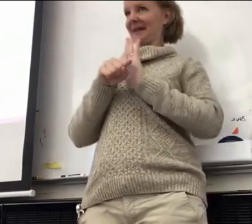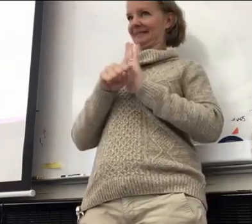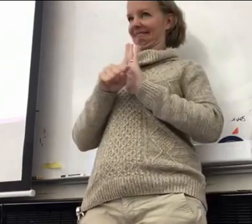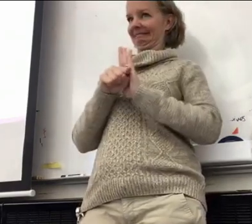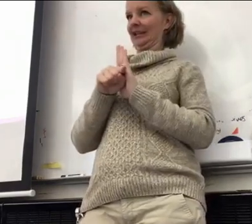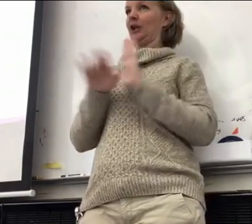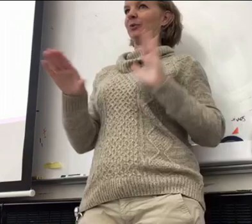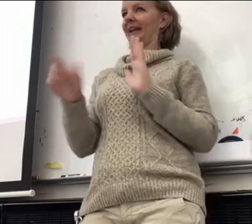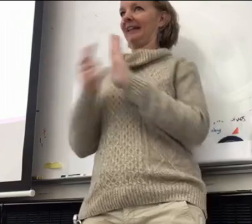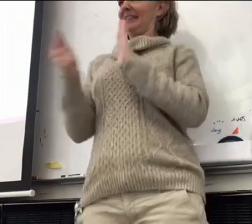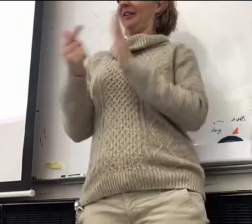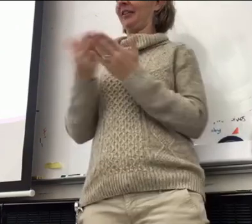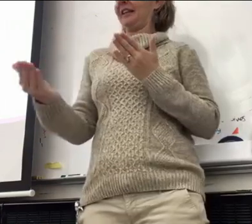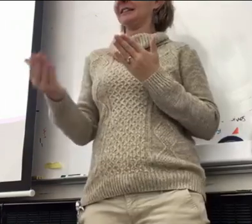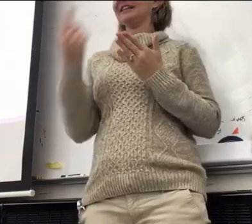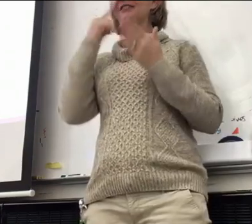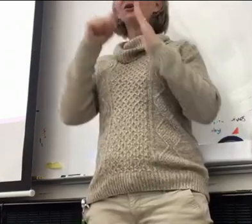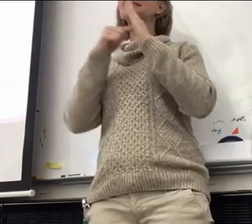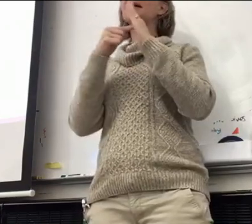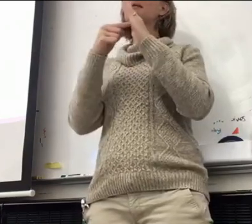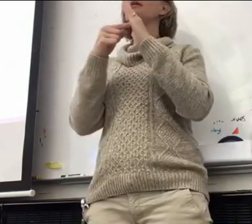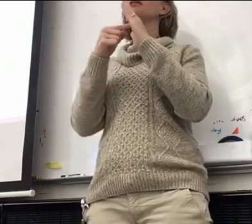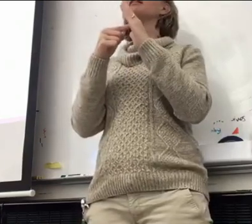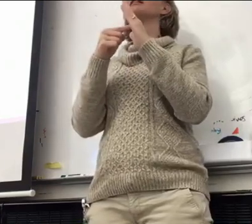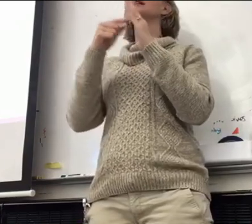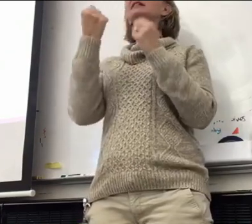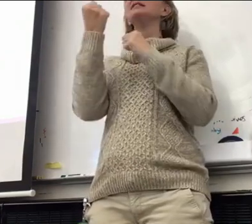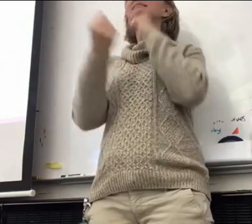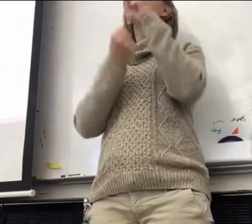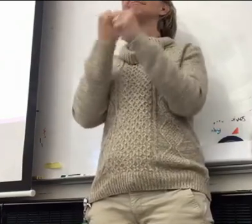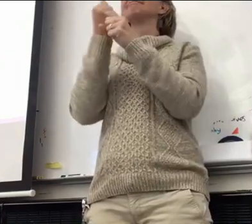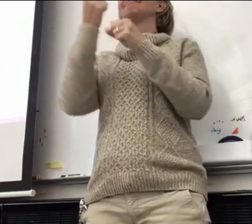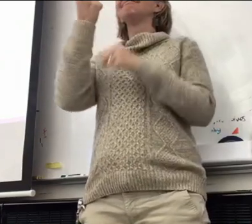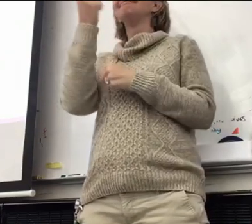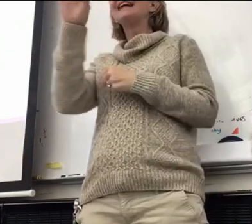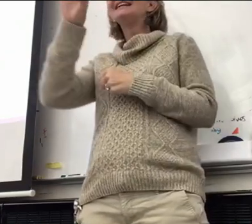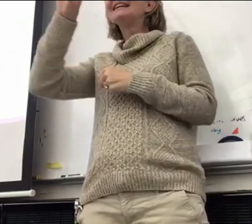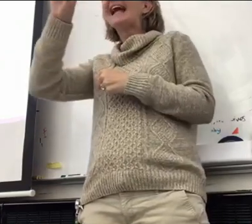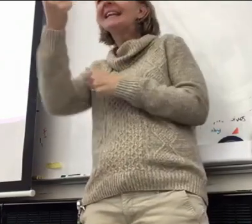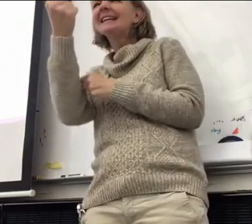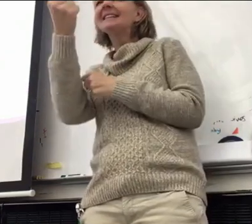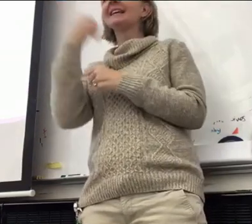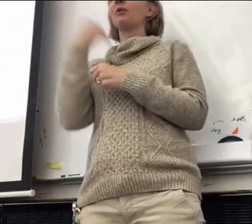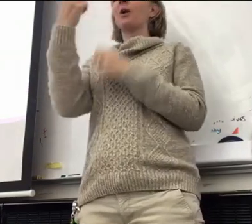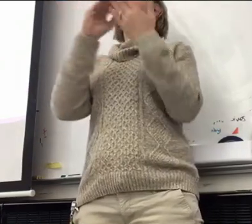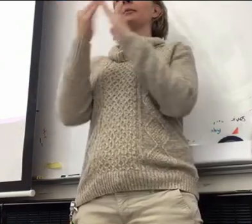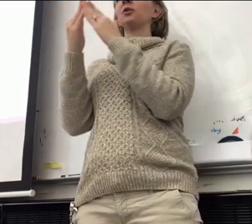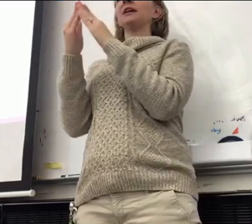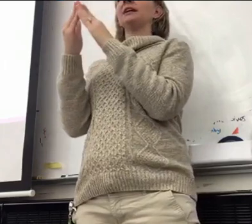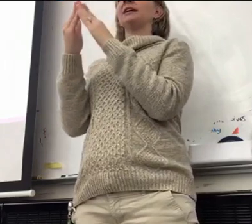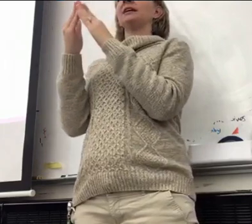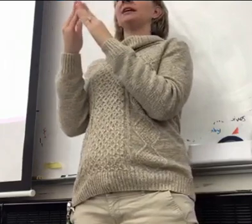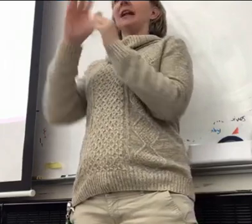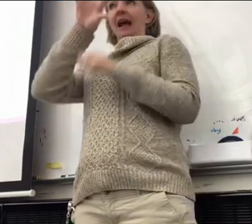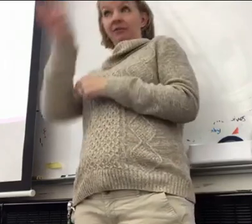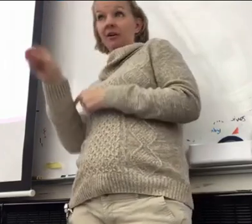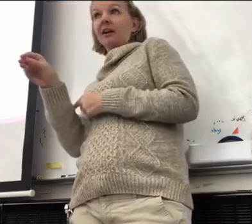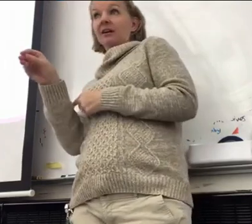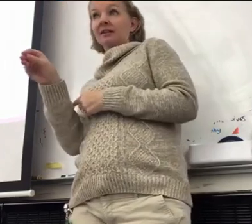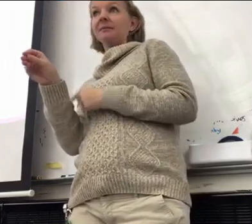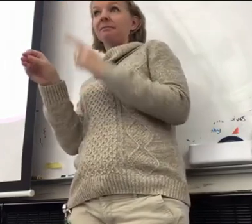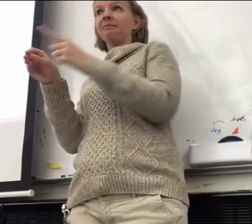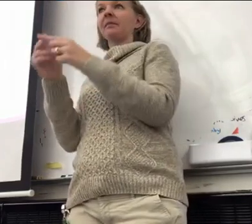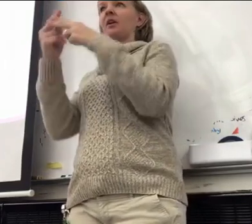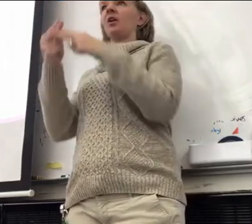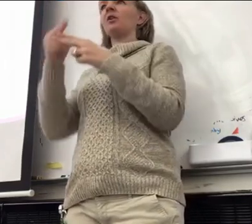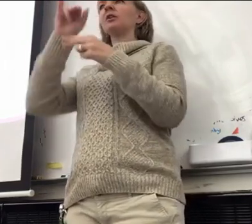that are doing illegal things. For example, in the 1990s, there was this community in Africa,